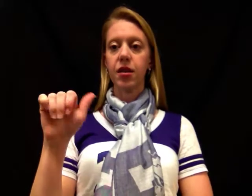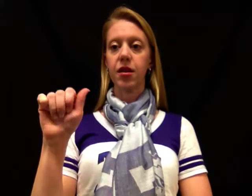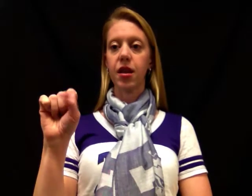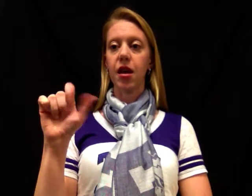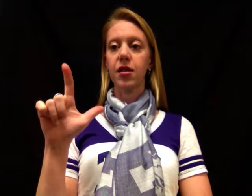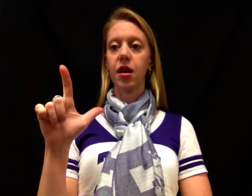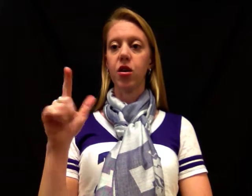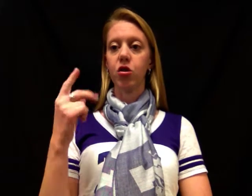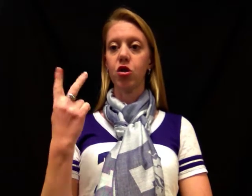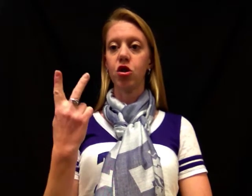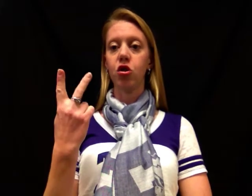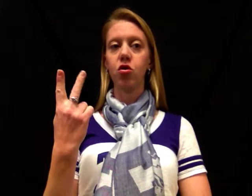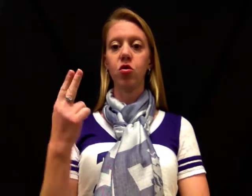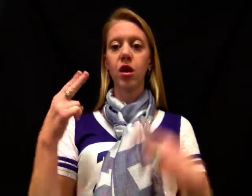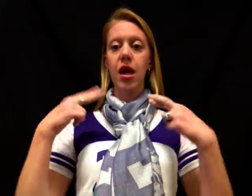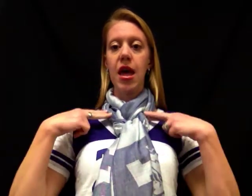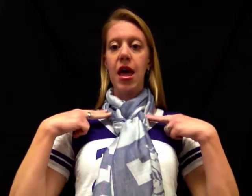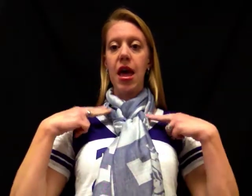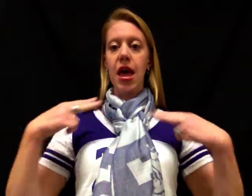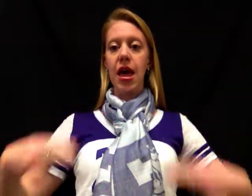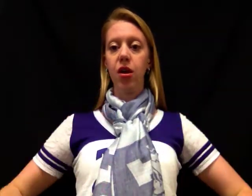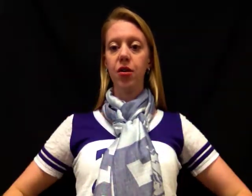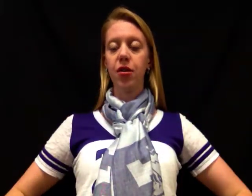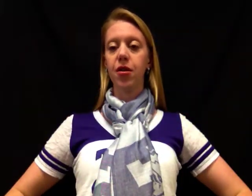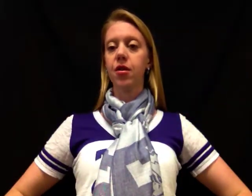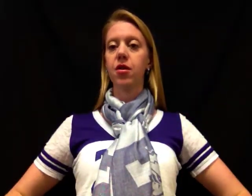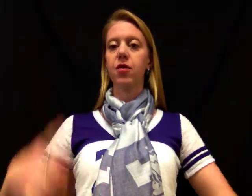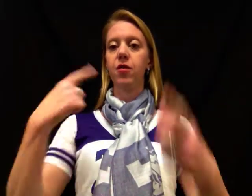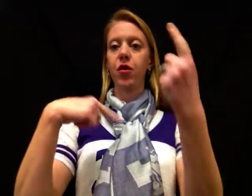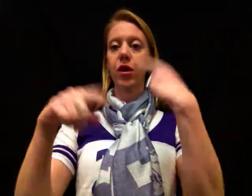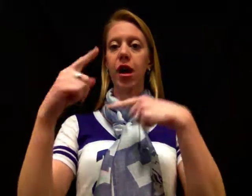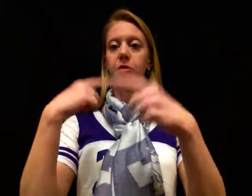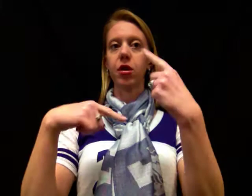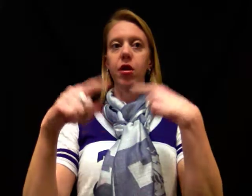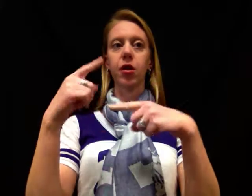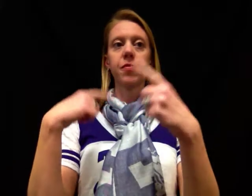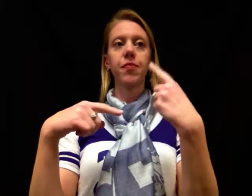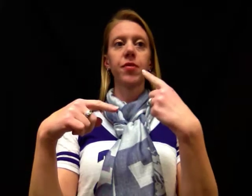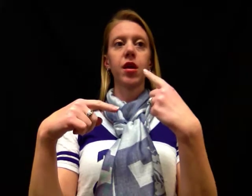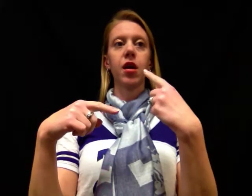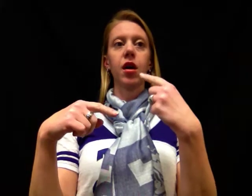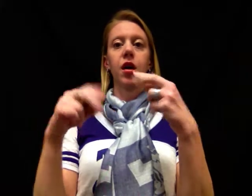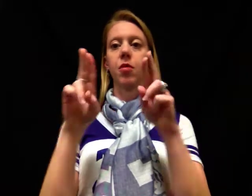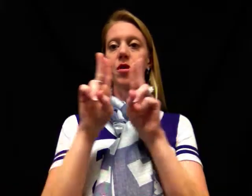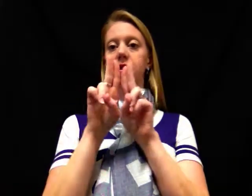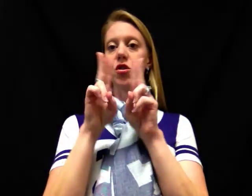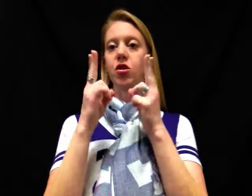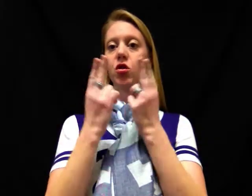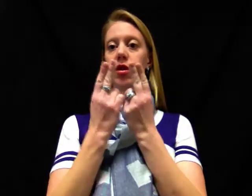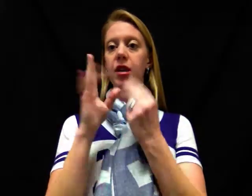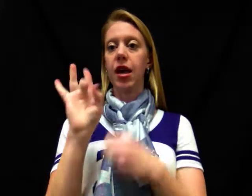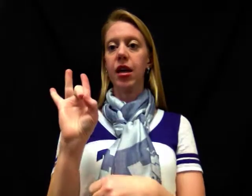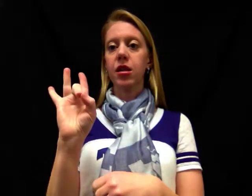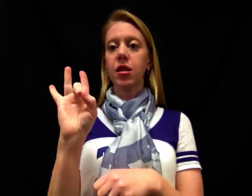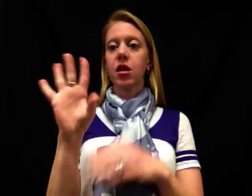This is the ASL 2 Health Vocabulary. This is Unit 8.